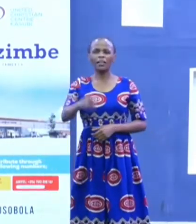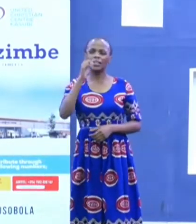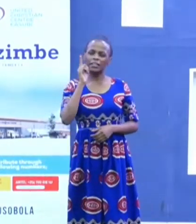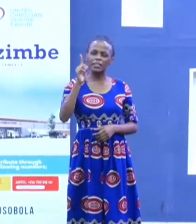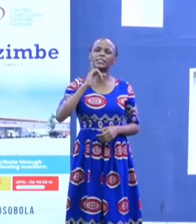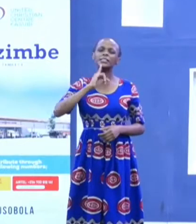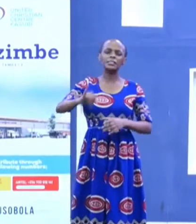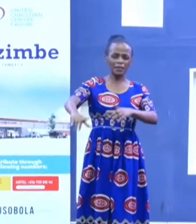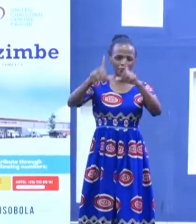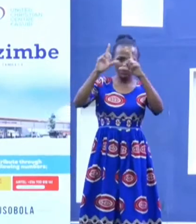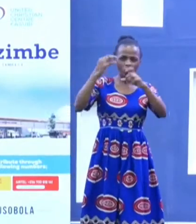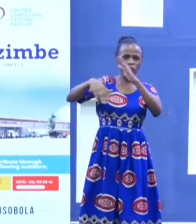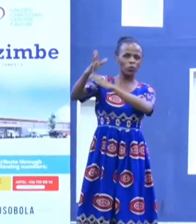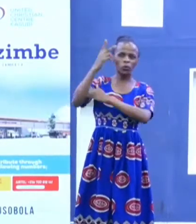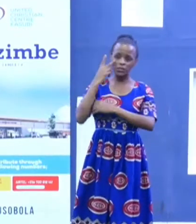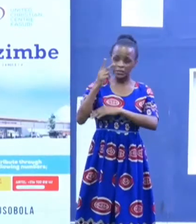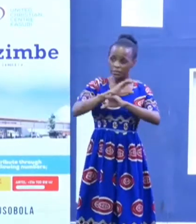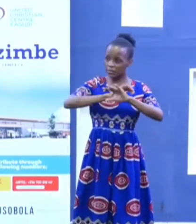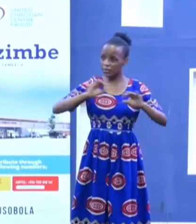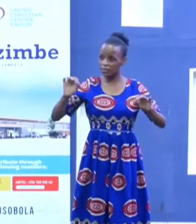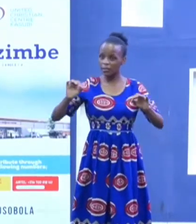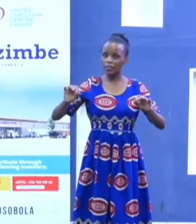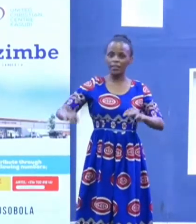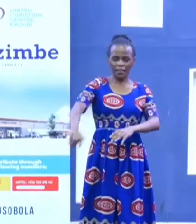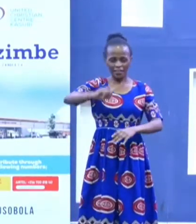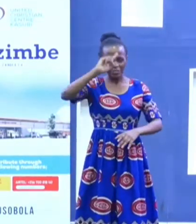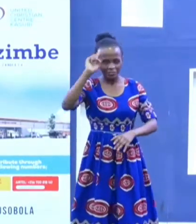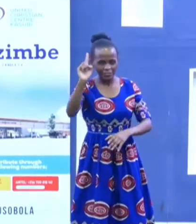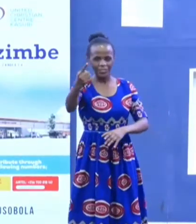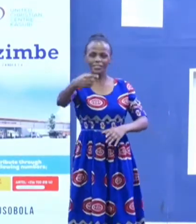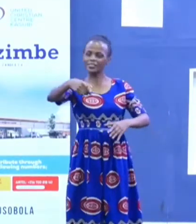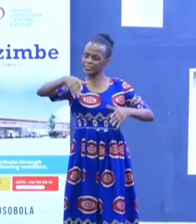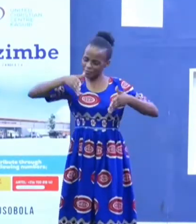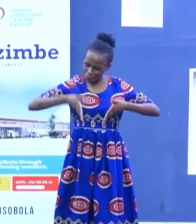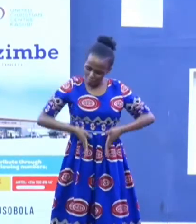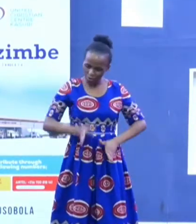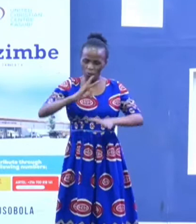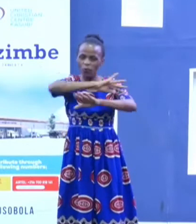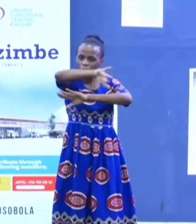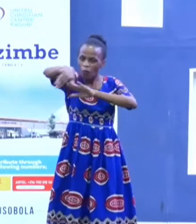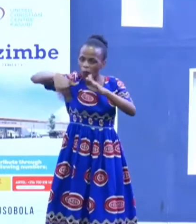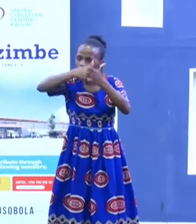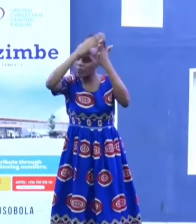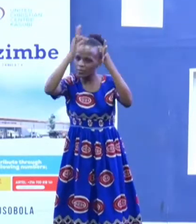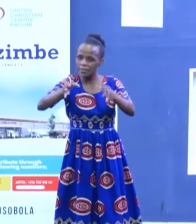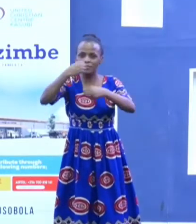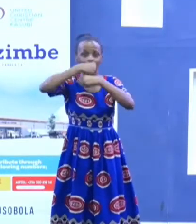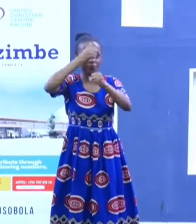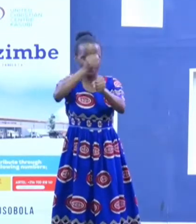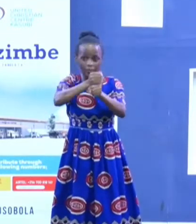15. He is the image of the invisible God. the firstborn over all